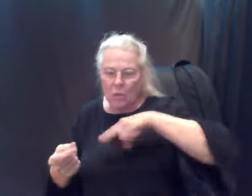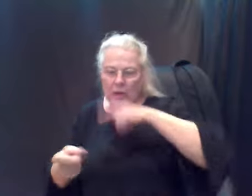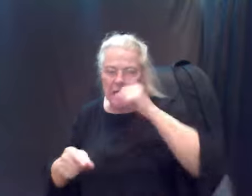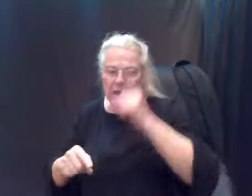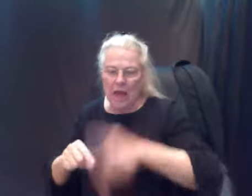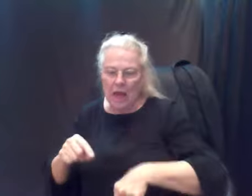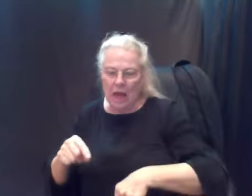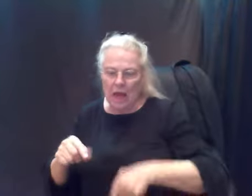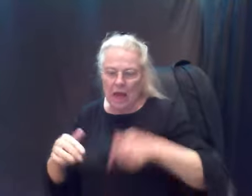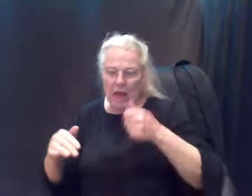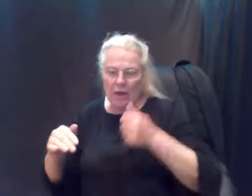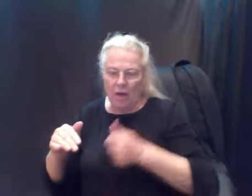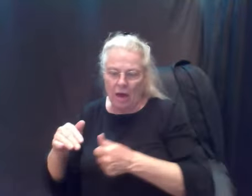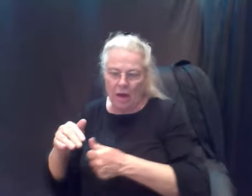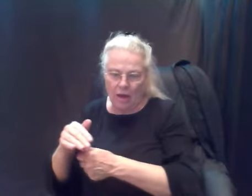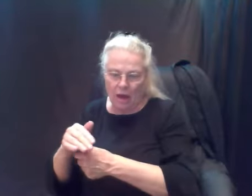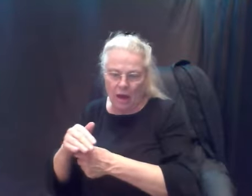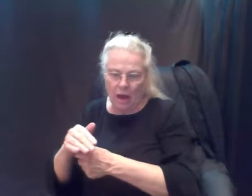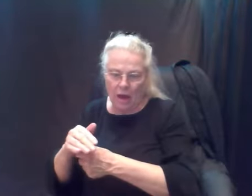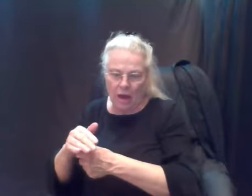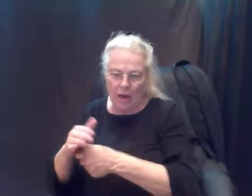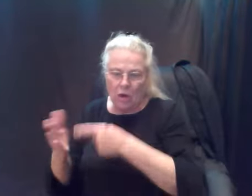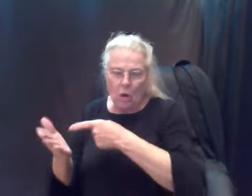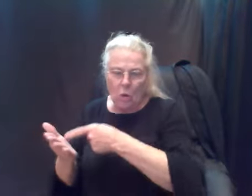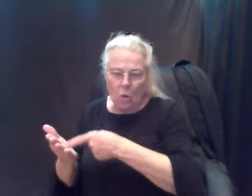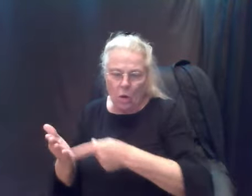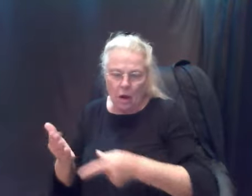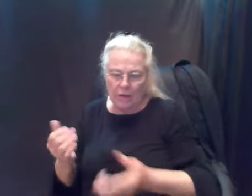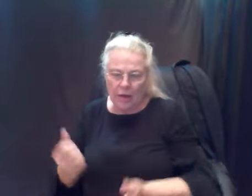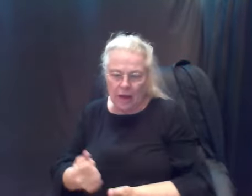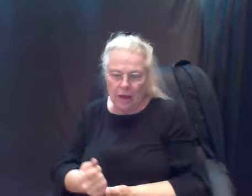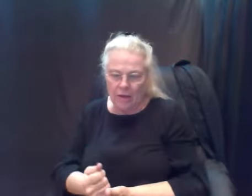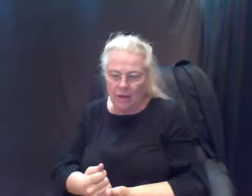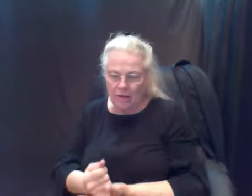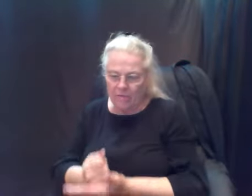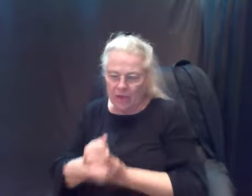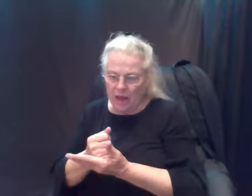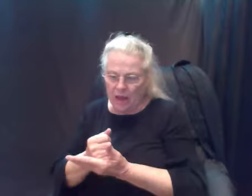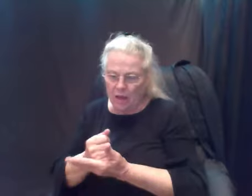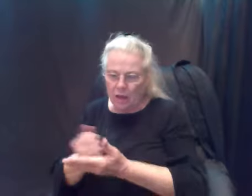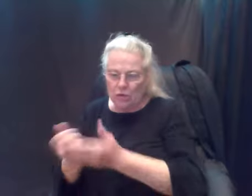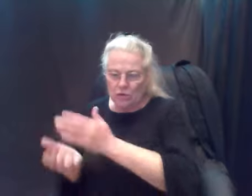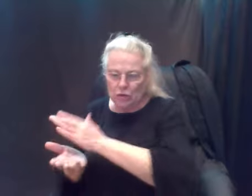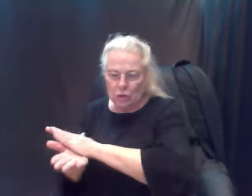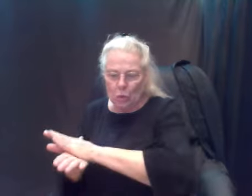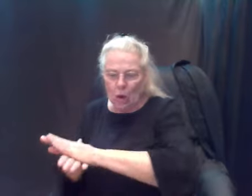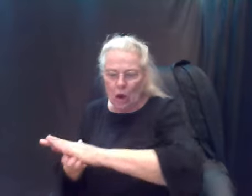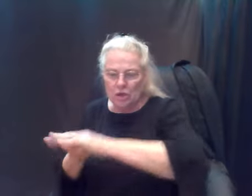we cannot hide. What can avail to wash